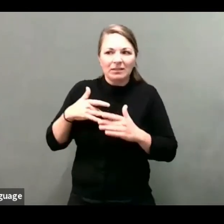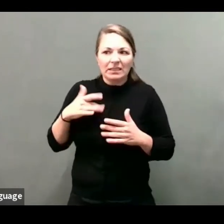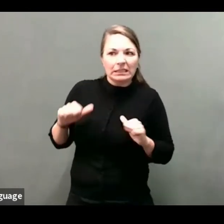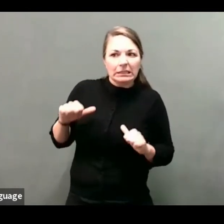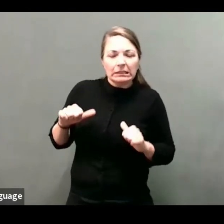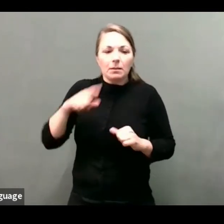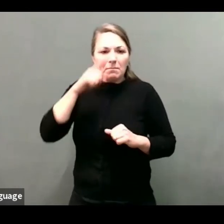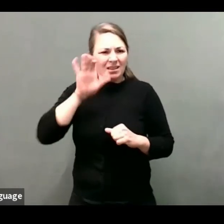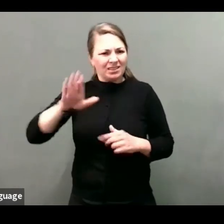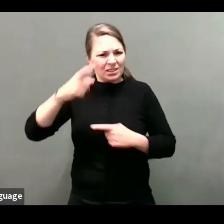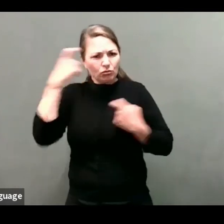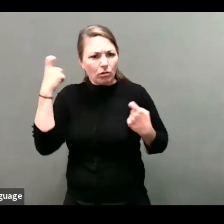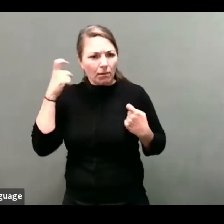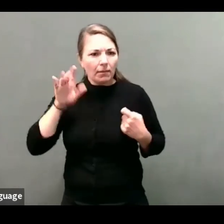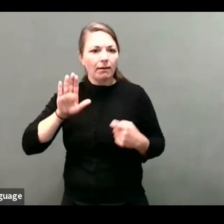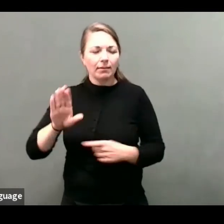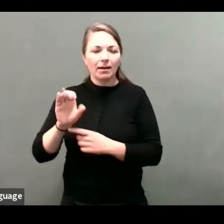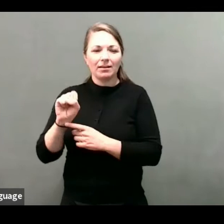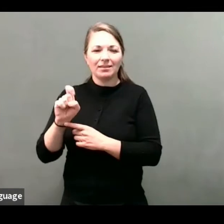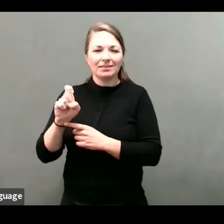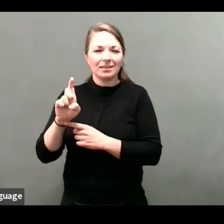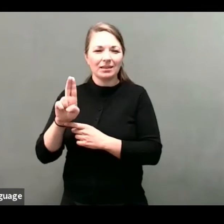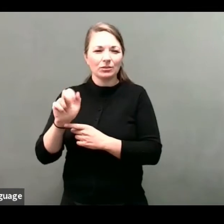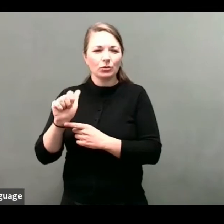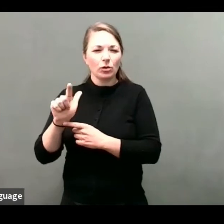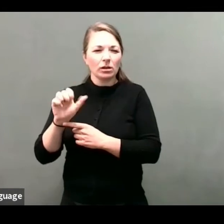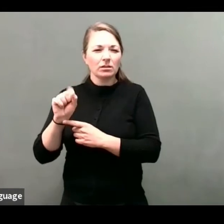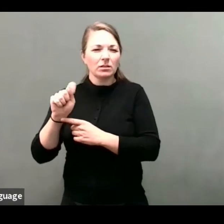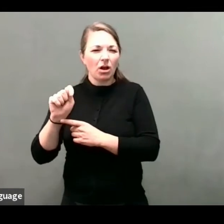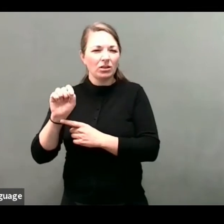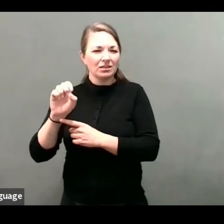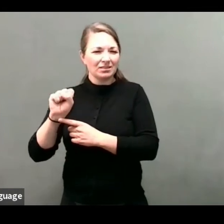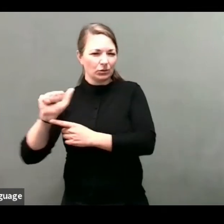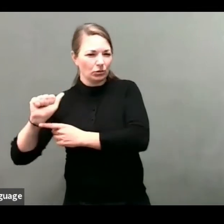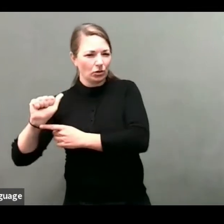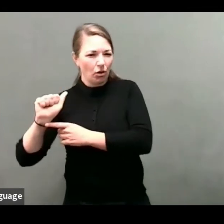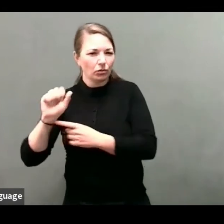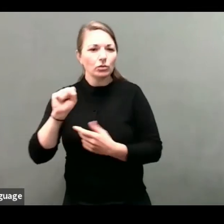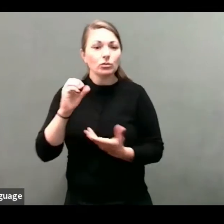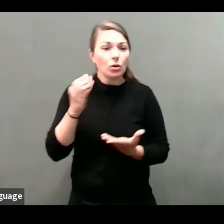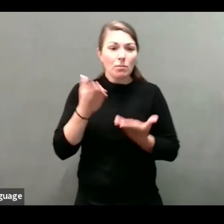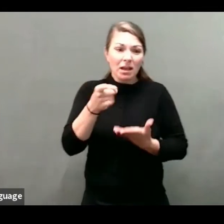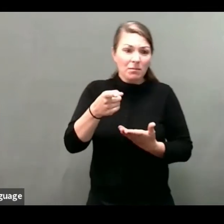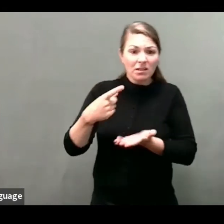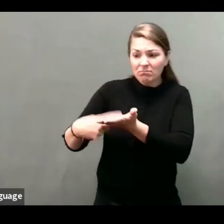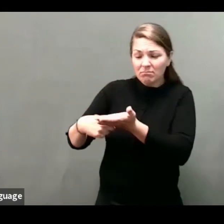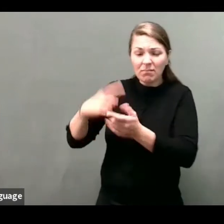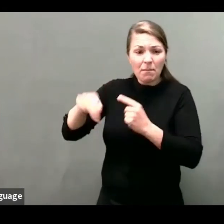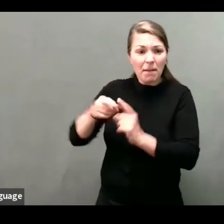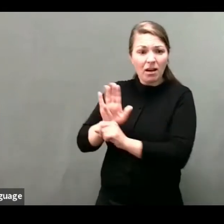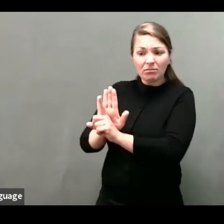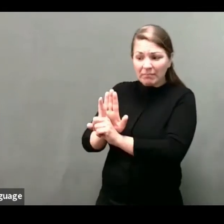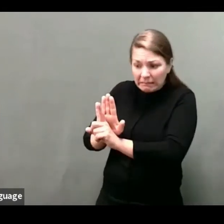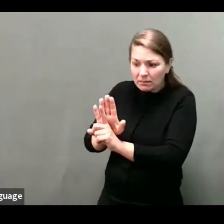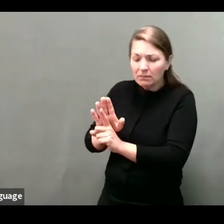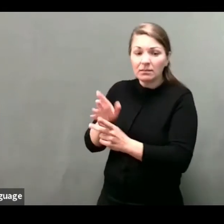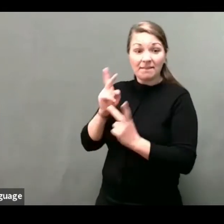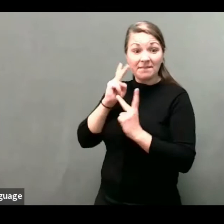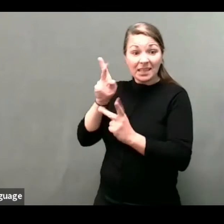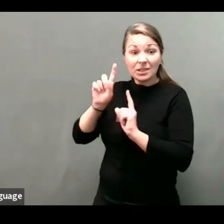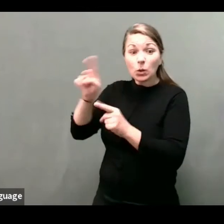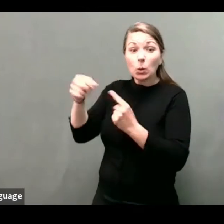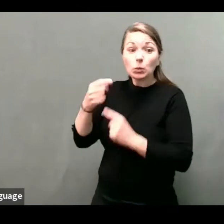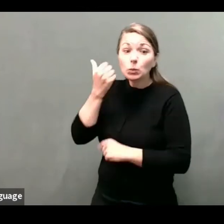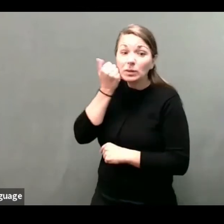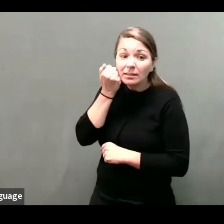assault. And so as an advocate, you might be actually talking with them about, a visit to the dentist, or if someone